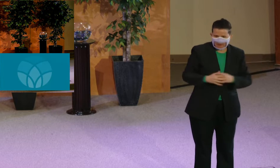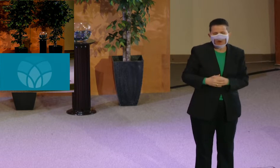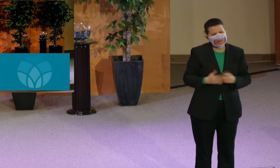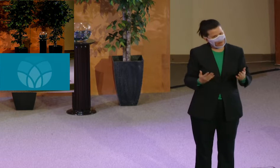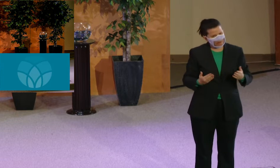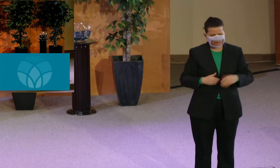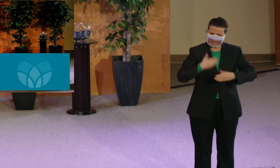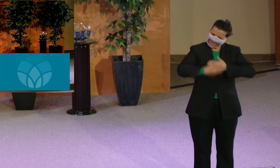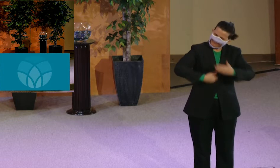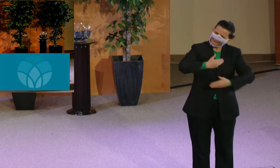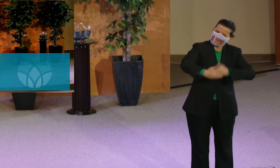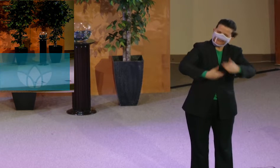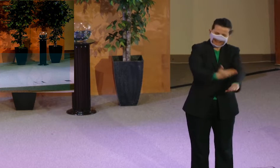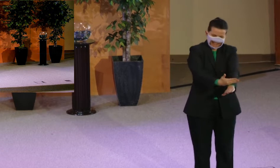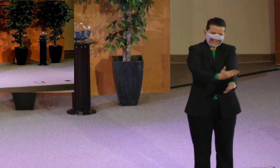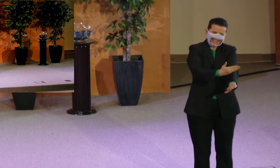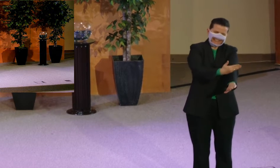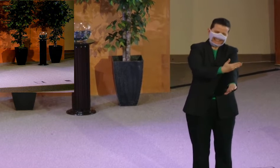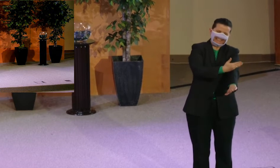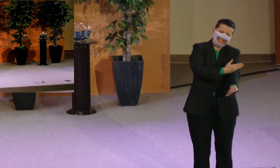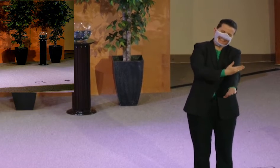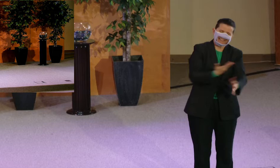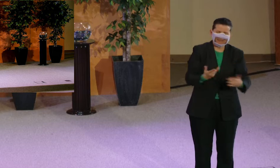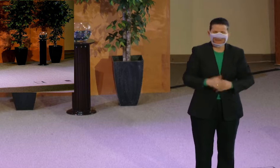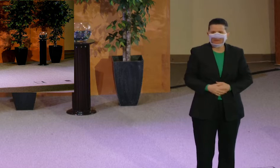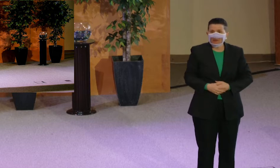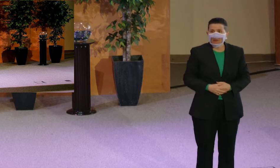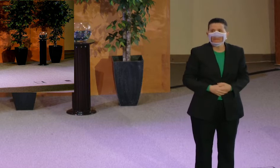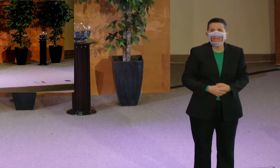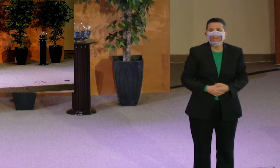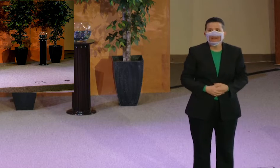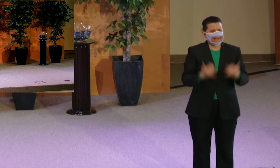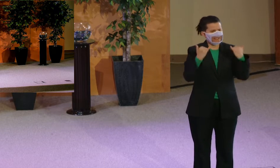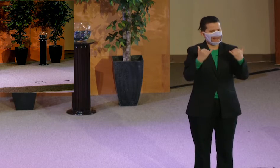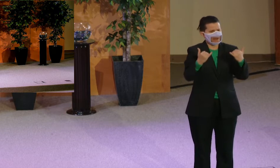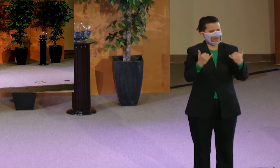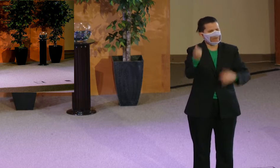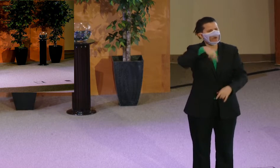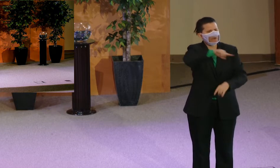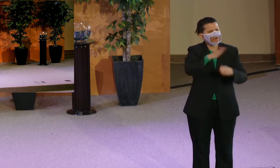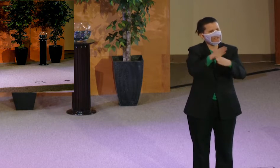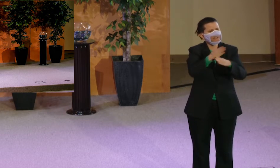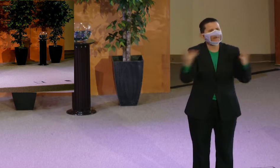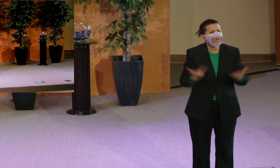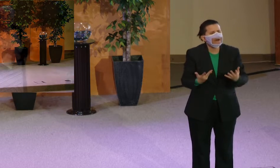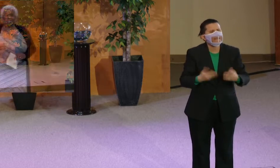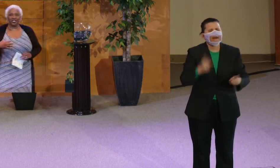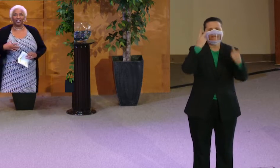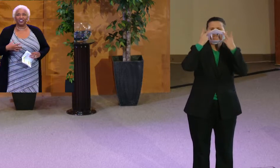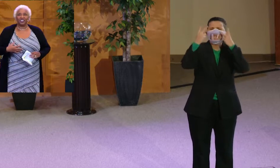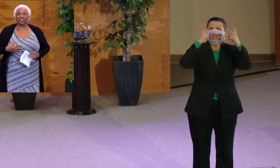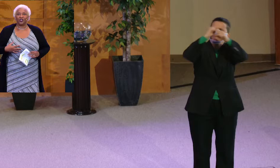days. And we are going to be talking about our vision statement. So when we talk about our vision